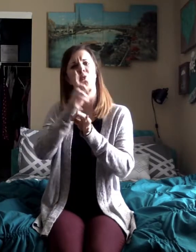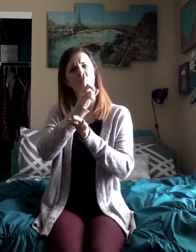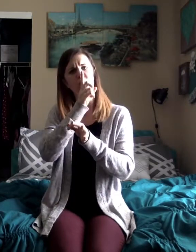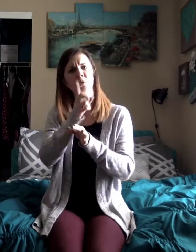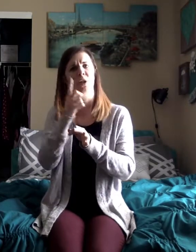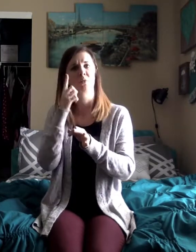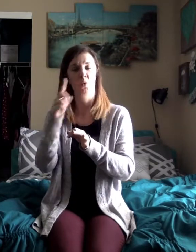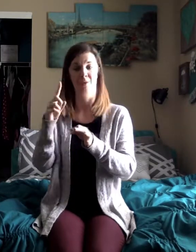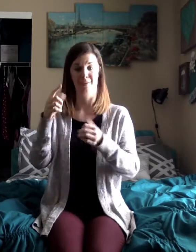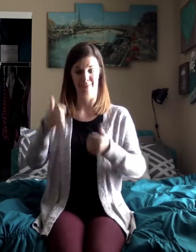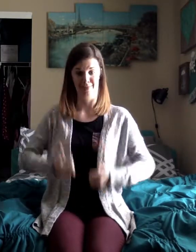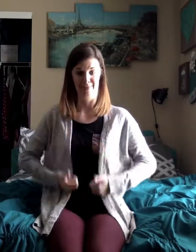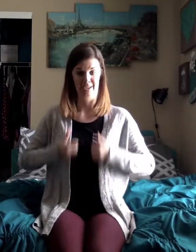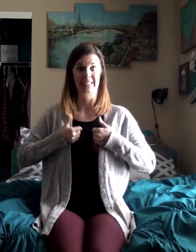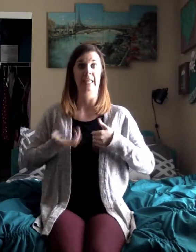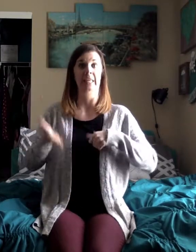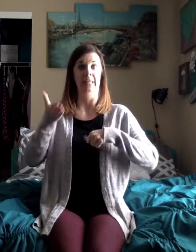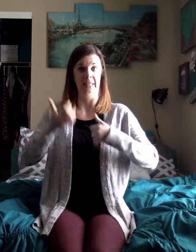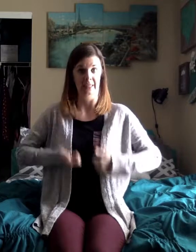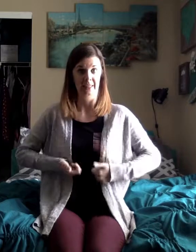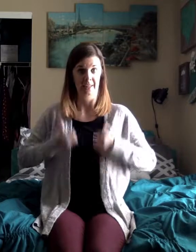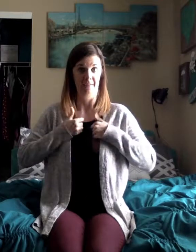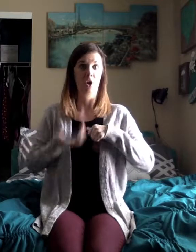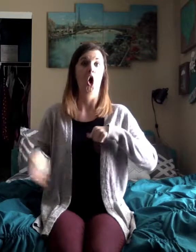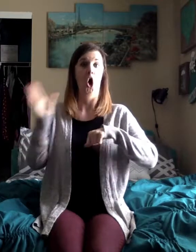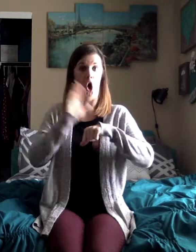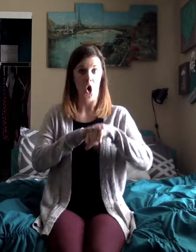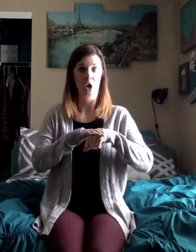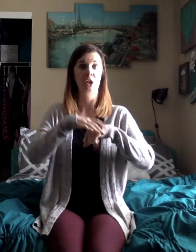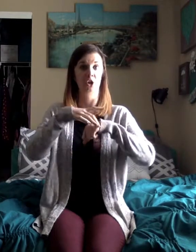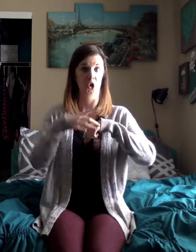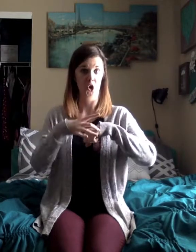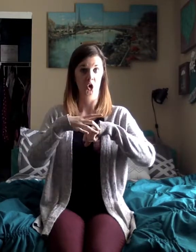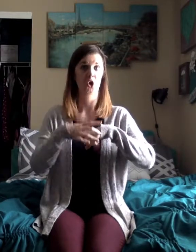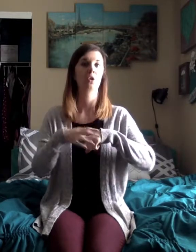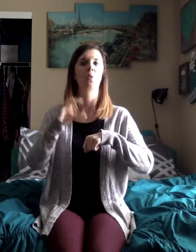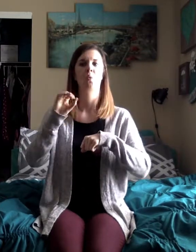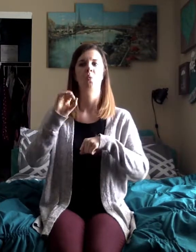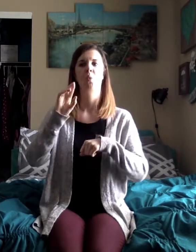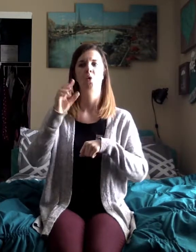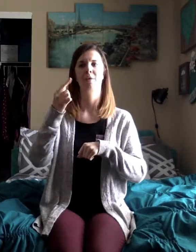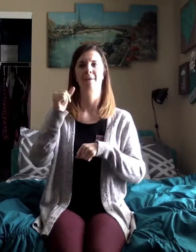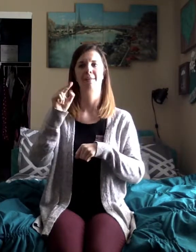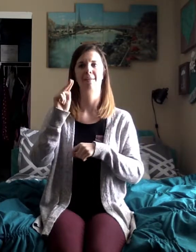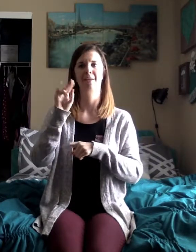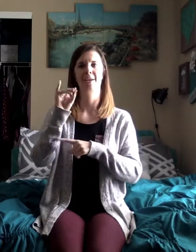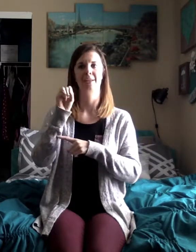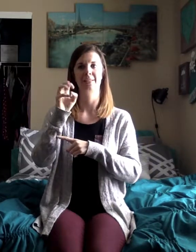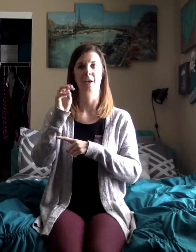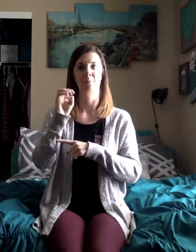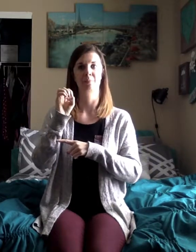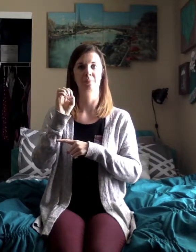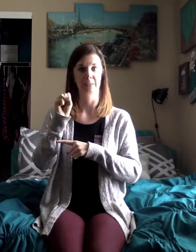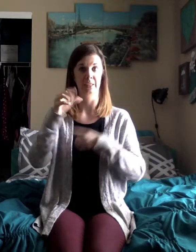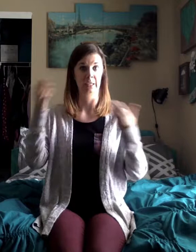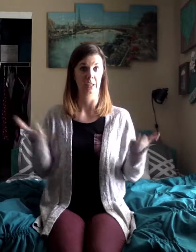that live on the surface of the earth, it is. Now, when you start thinking about organisms that live like way down deep in the ocean near